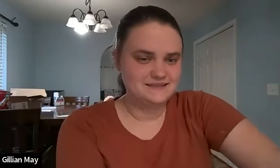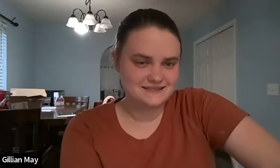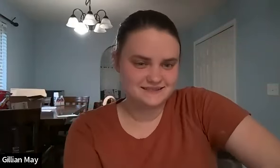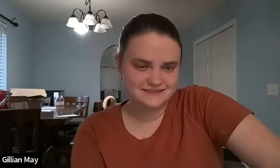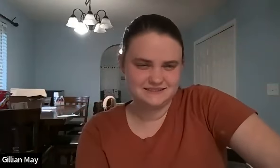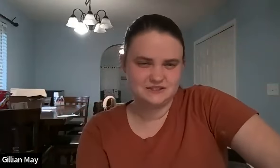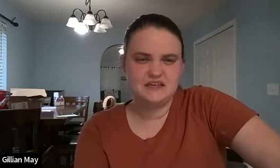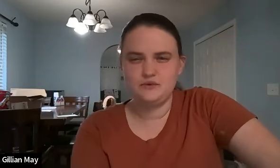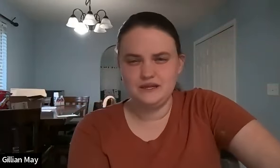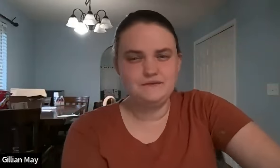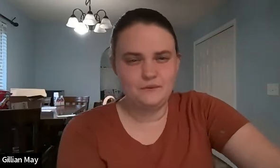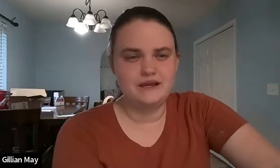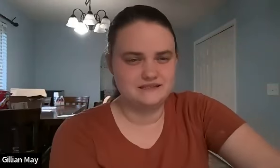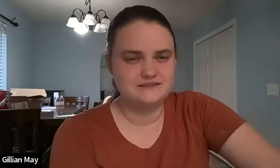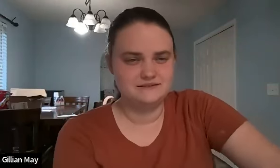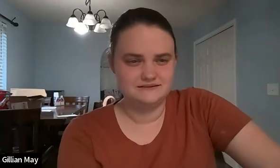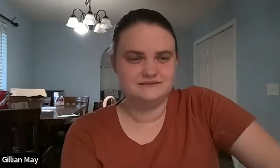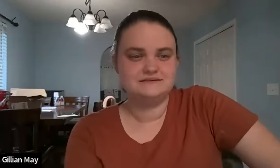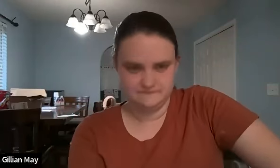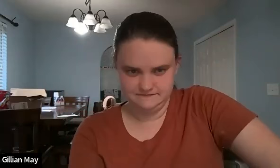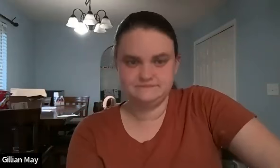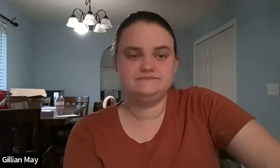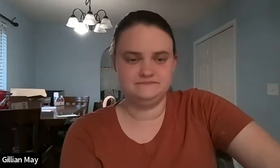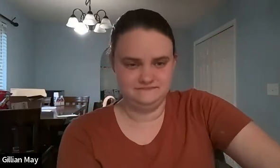Ask. There's like 3 different ways.